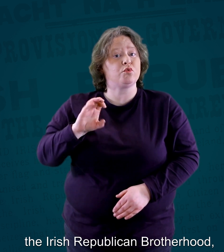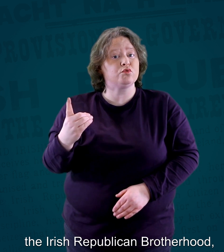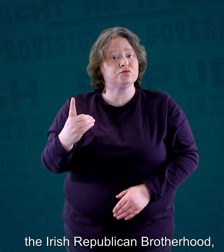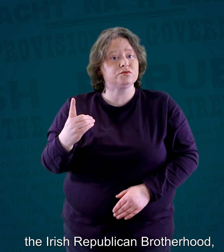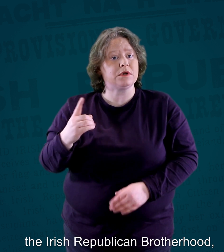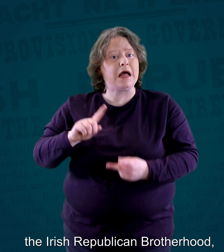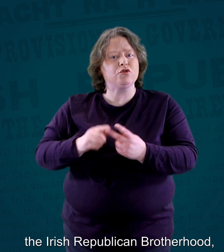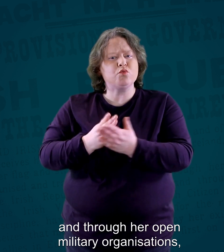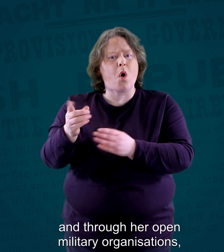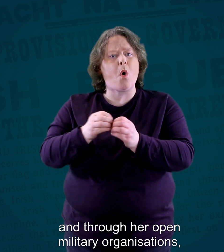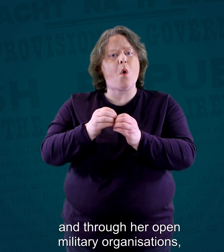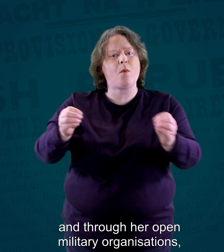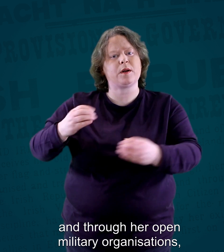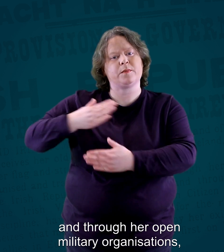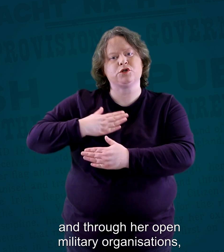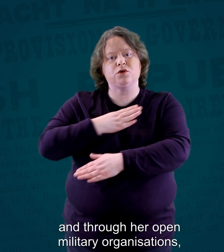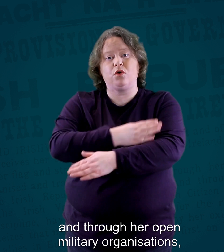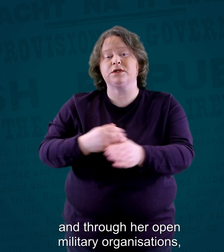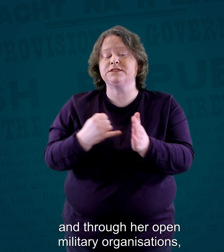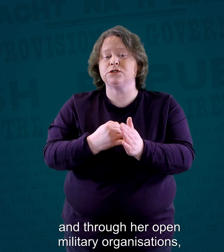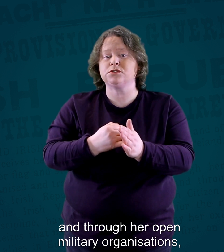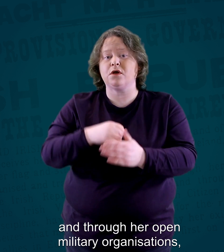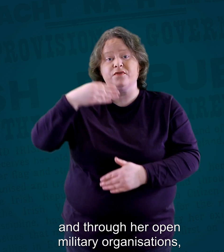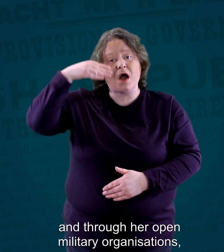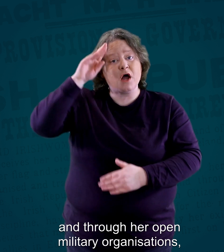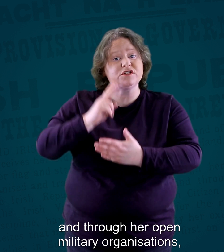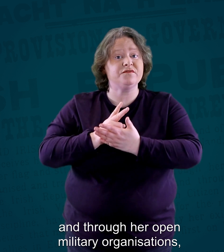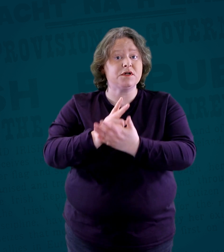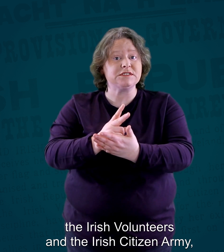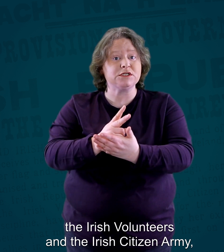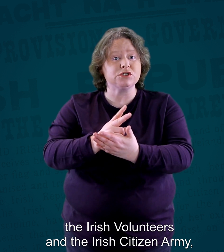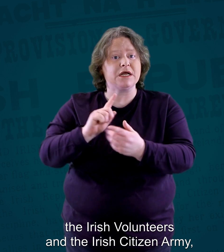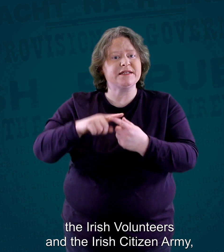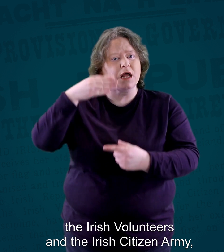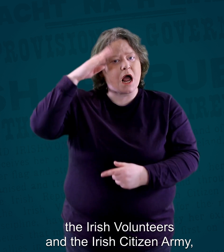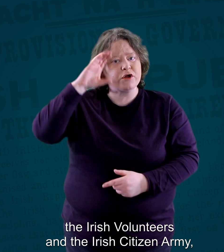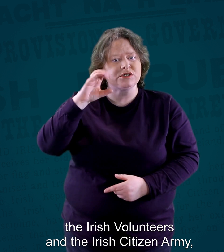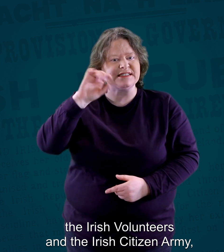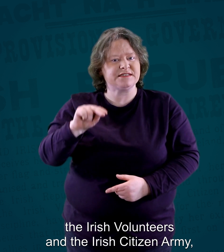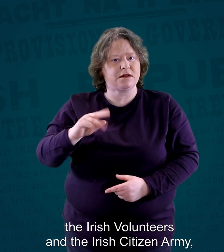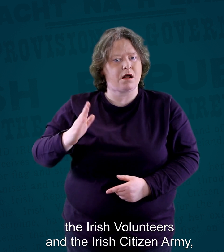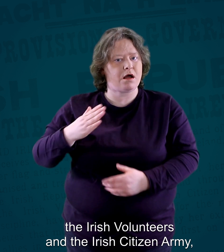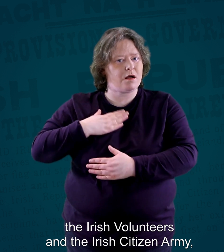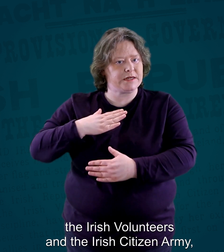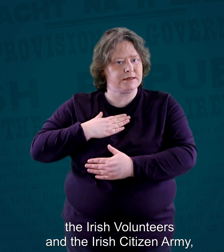and through her open military organisations, the Irish Volunteers and the Irish Citizen Army, having